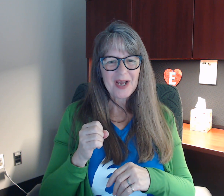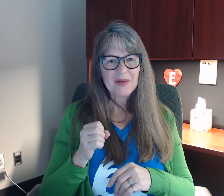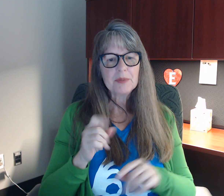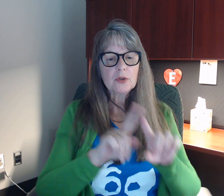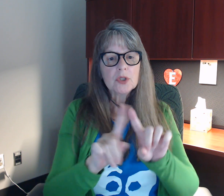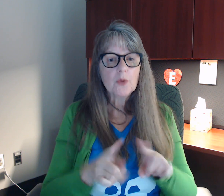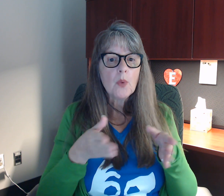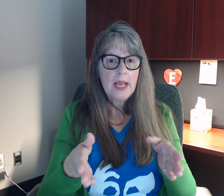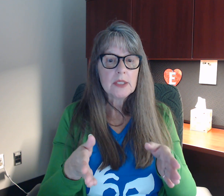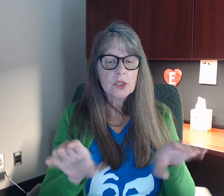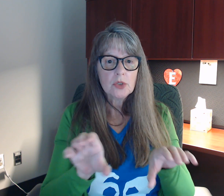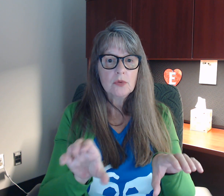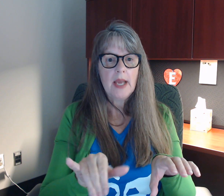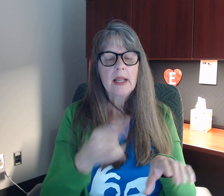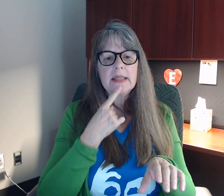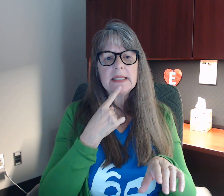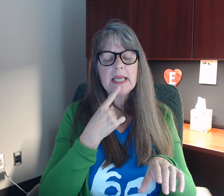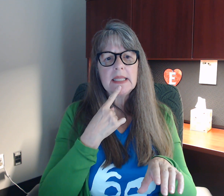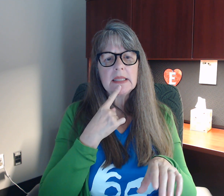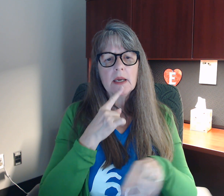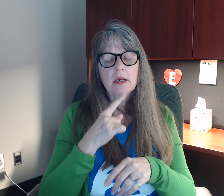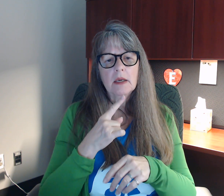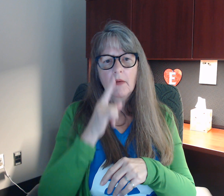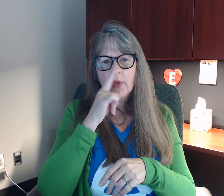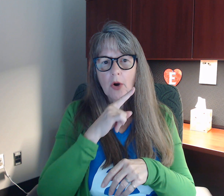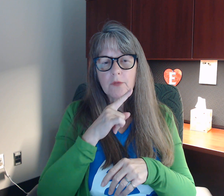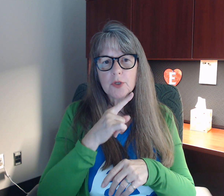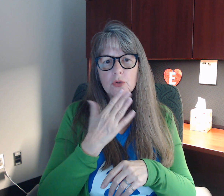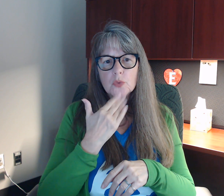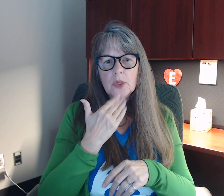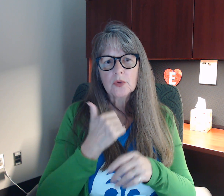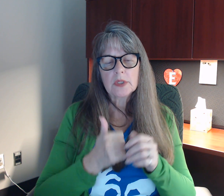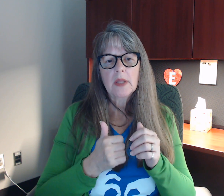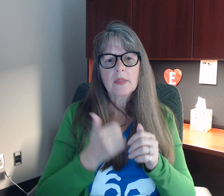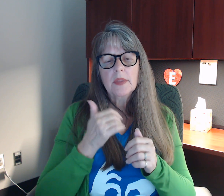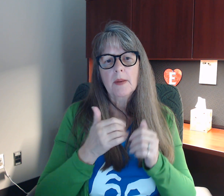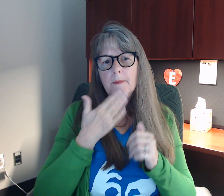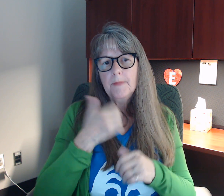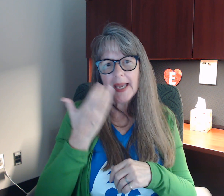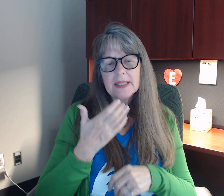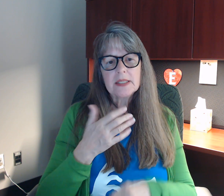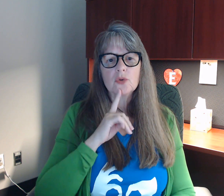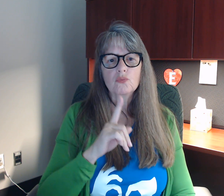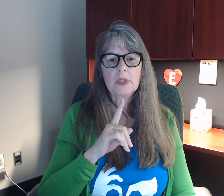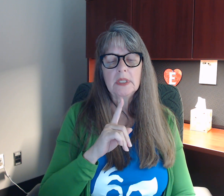But there's different ways to do that. They said that on the artificial sweeteners, the best is really like